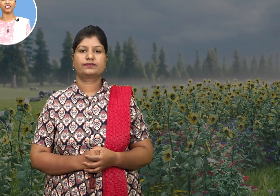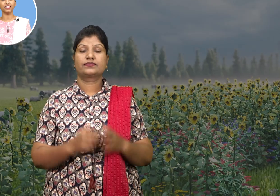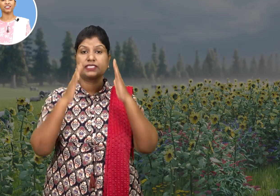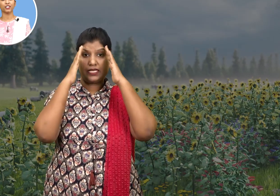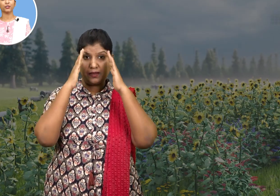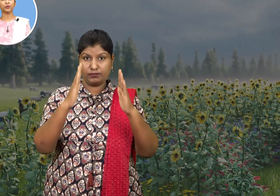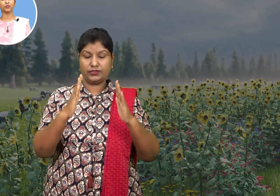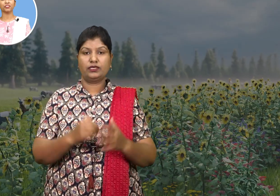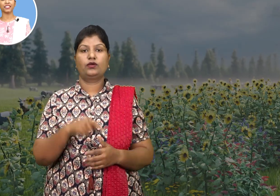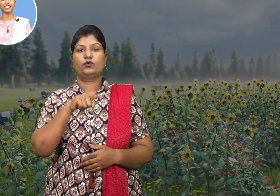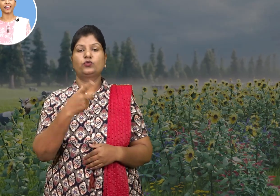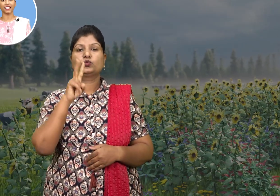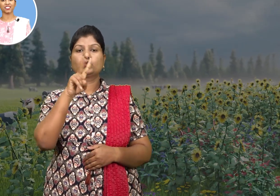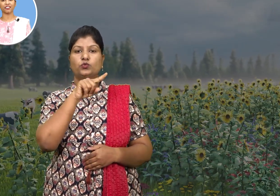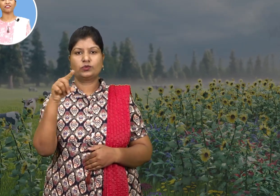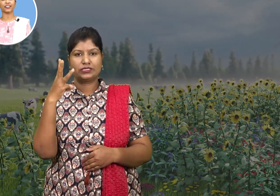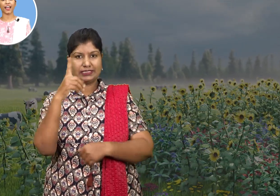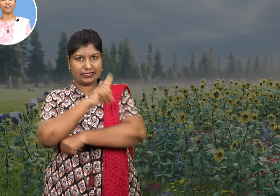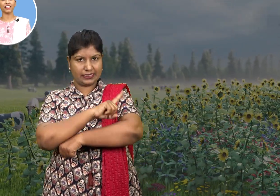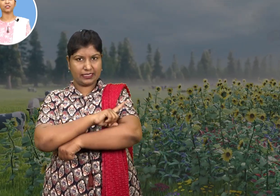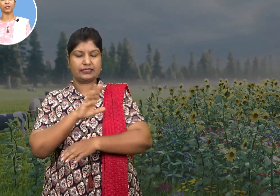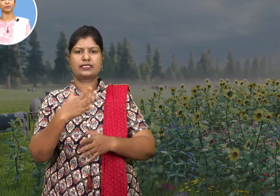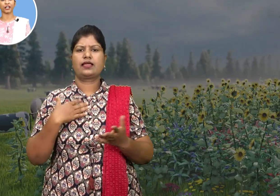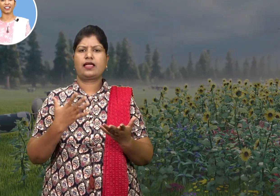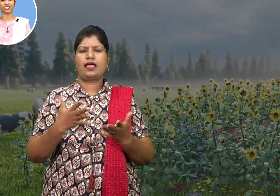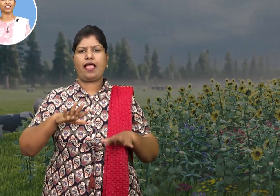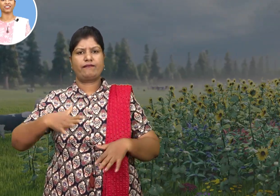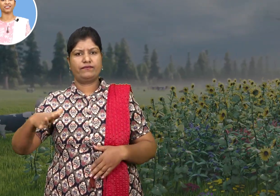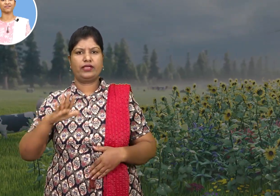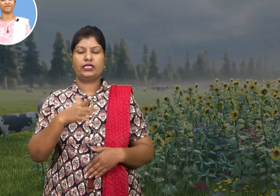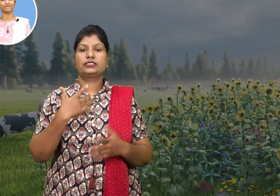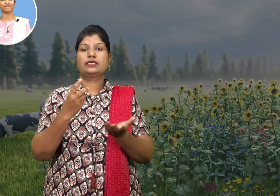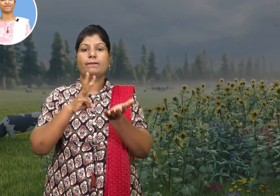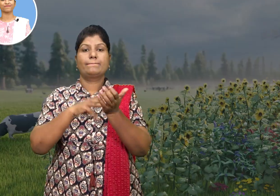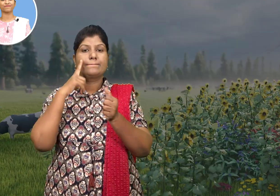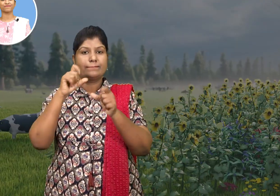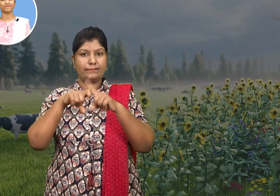Observe for 2 to 3 days for average milk production.